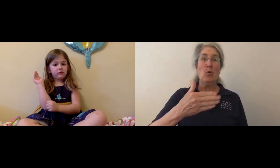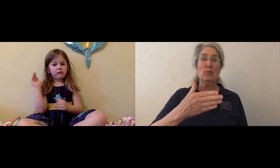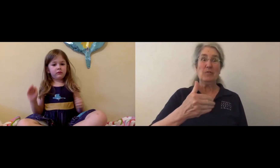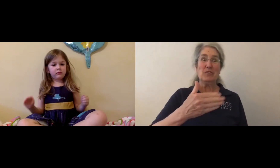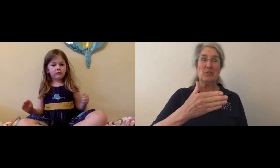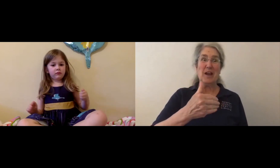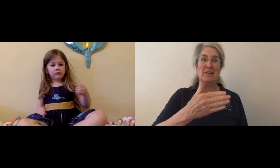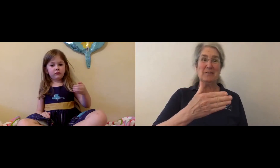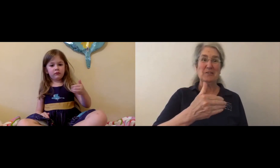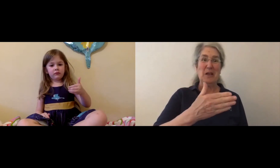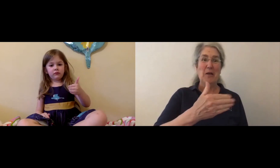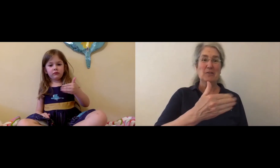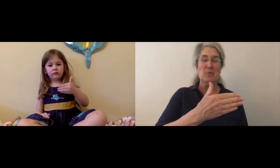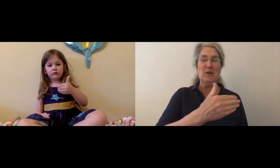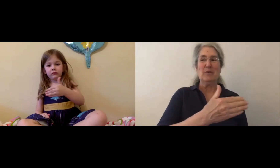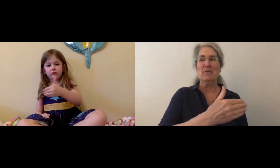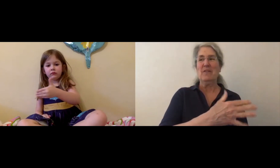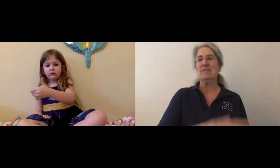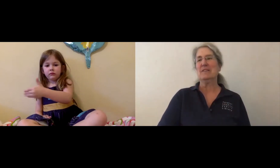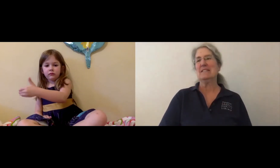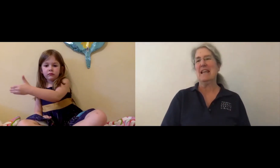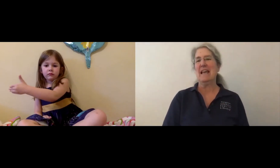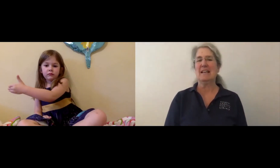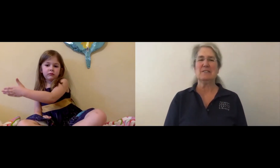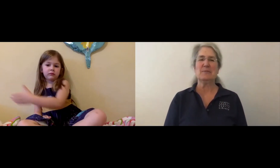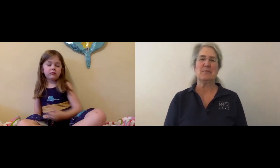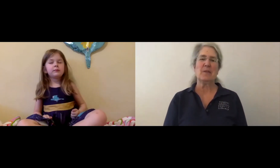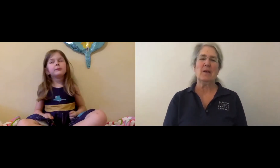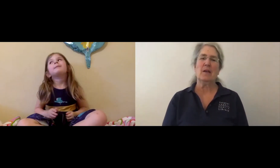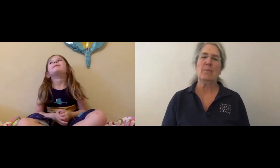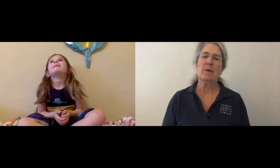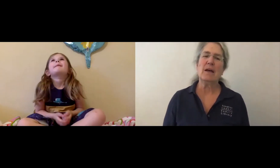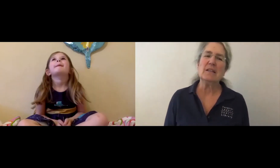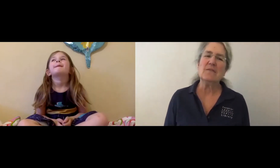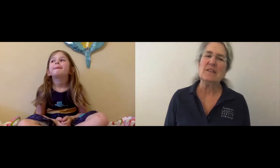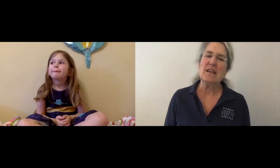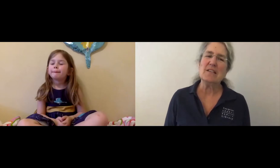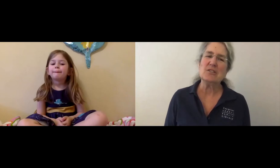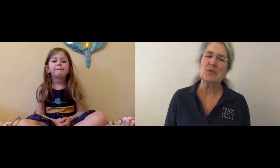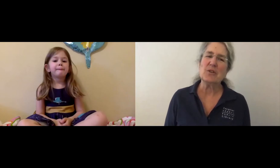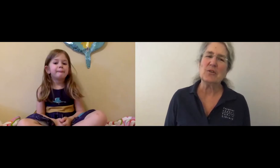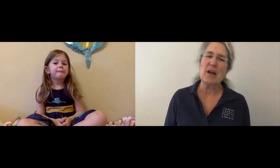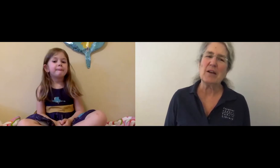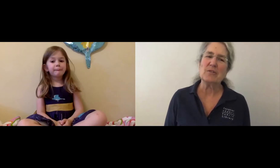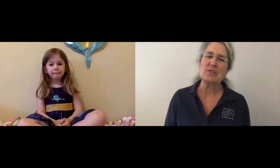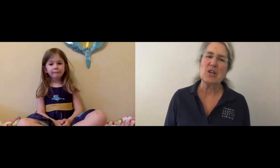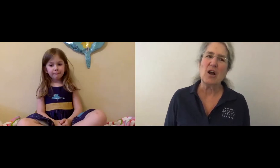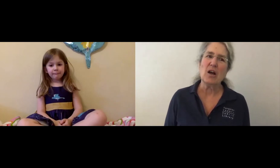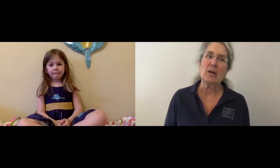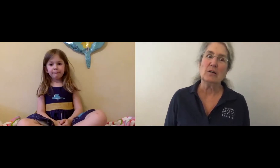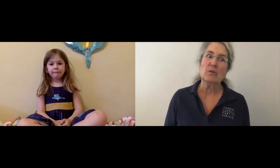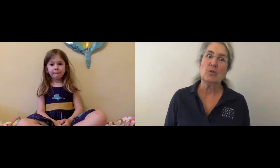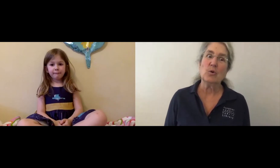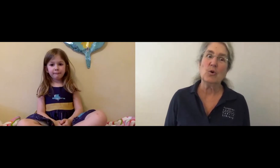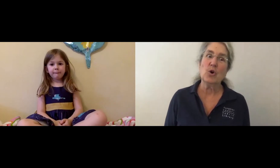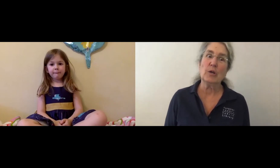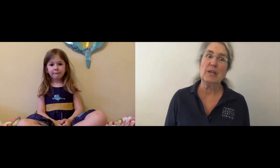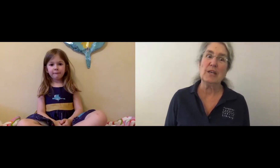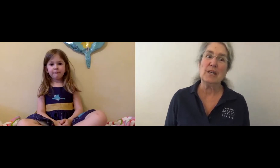Goldfish crackers is one of her favorite snacks. But even tastier than crackers are cookies.